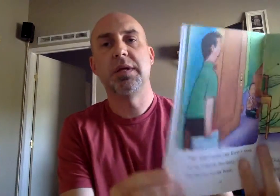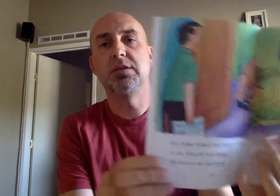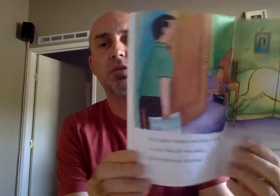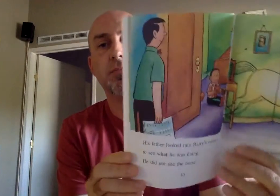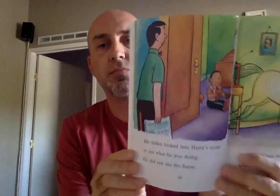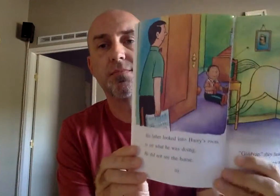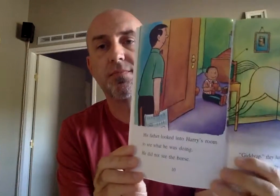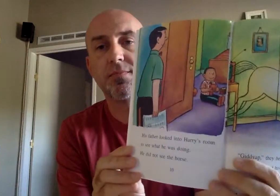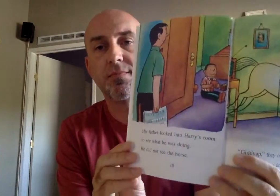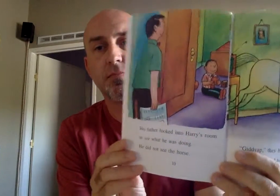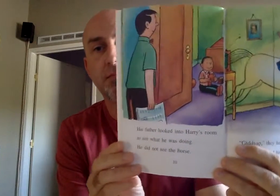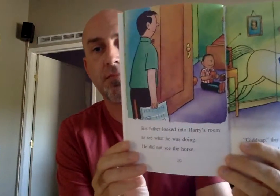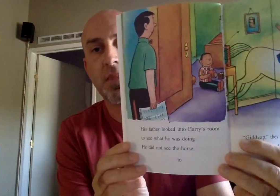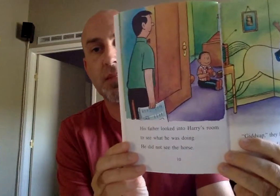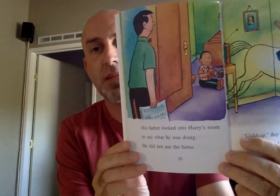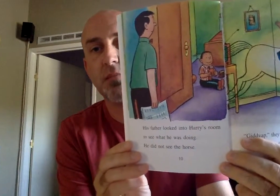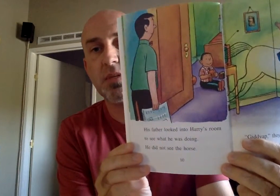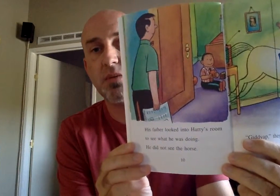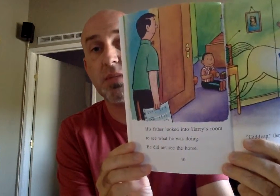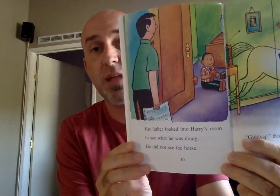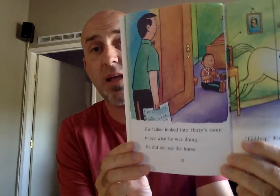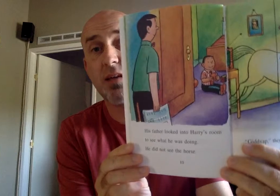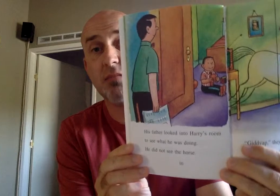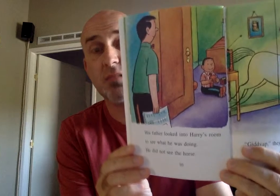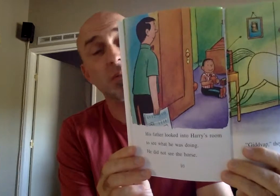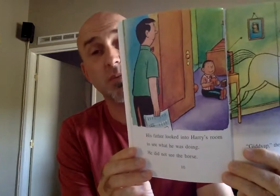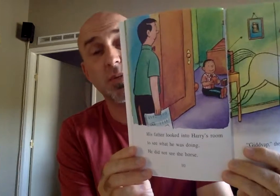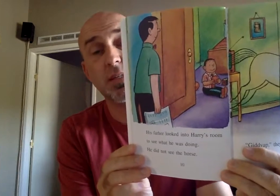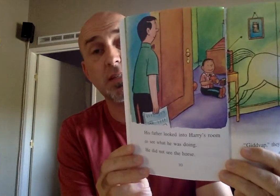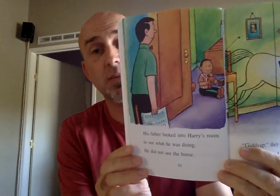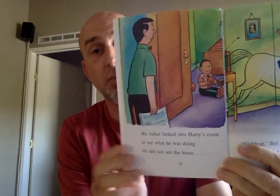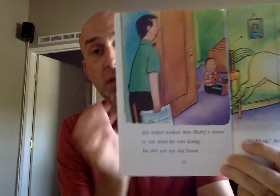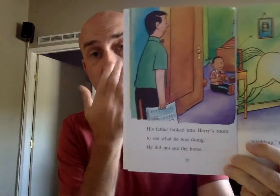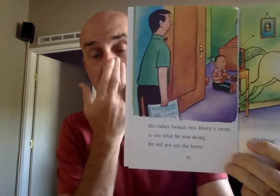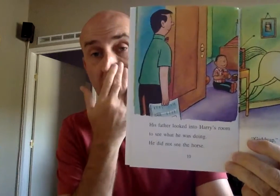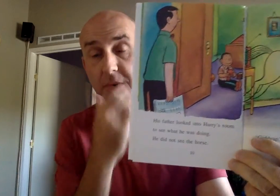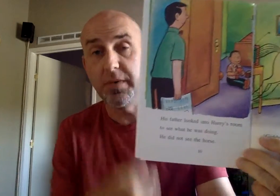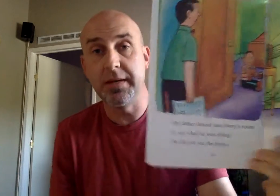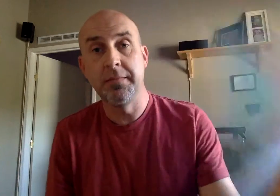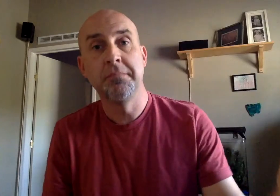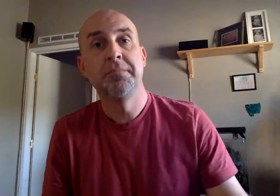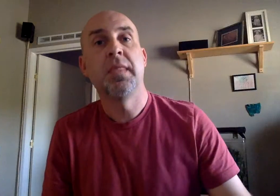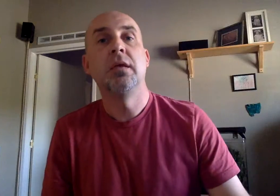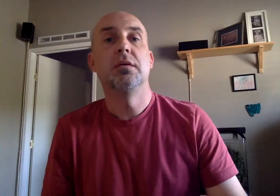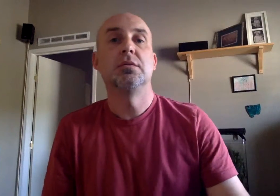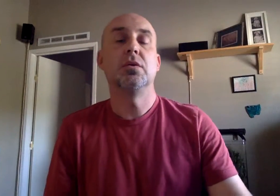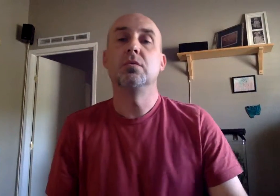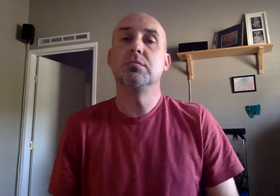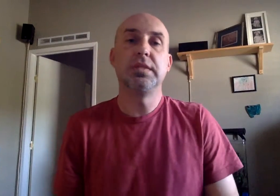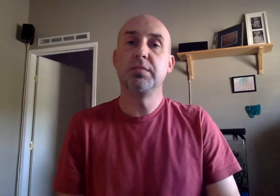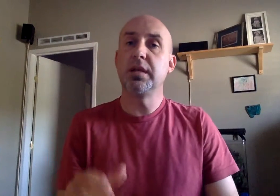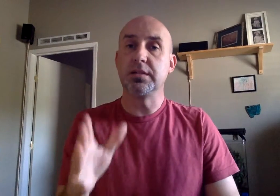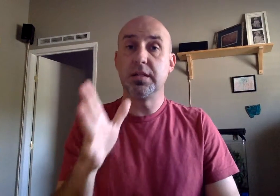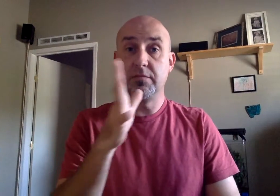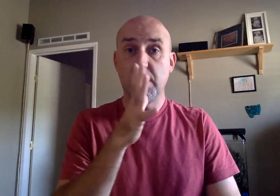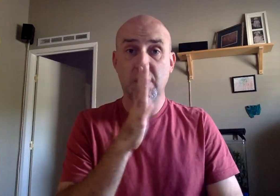page. Same deal with dad. This is a really easy one because we know mom already. So same thing. Instead of mom,